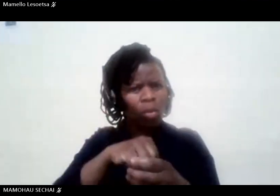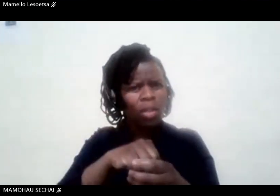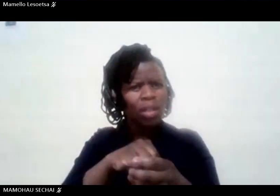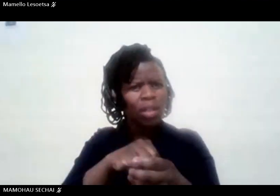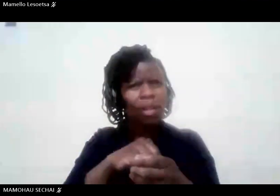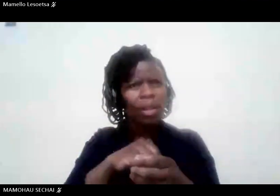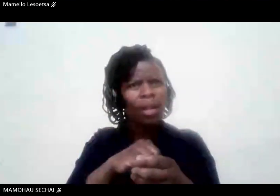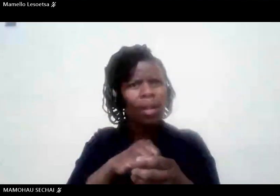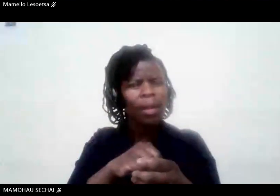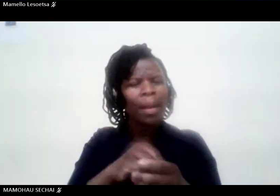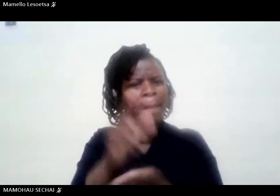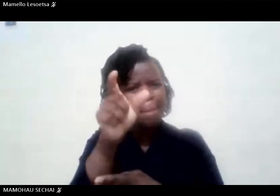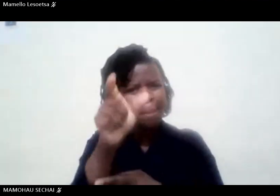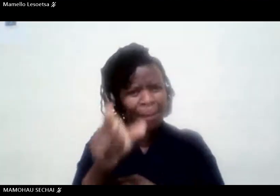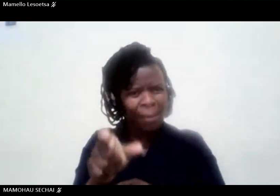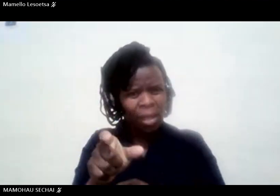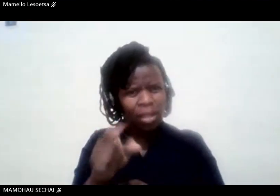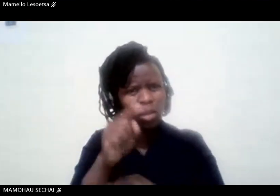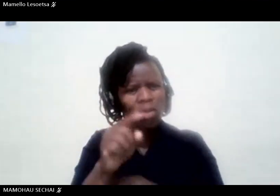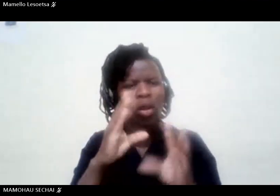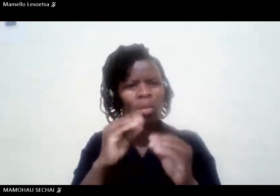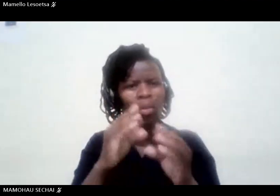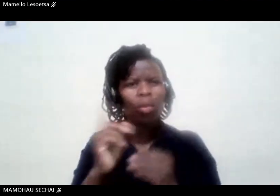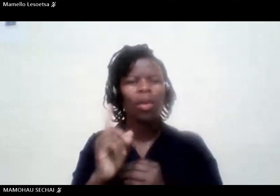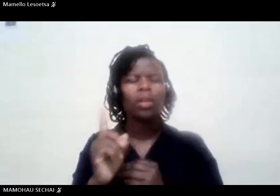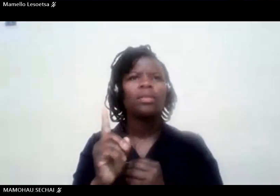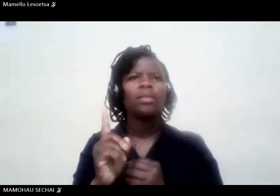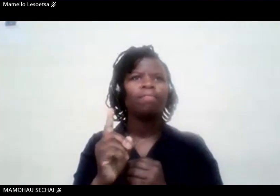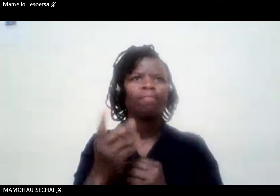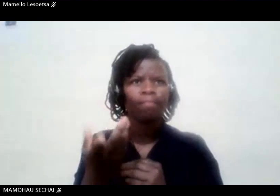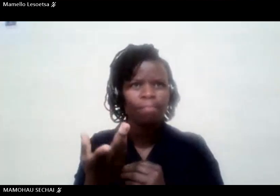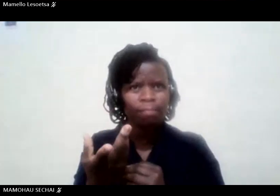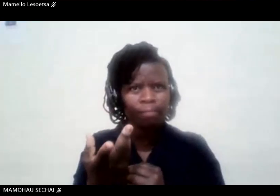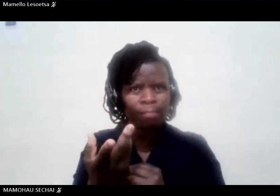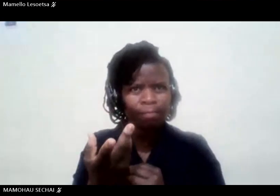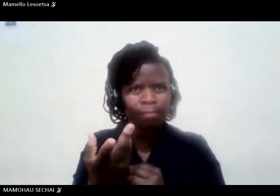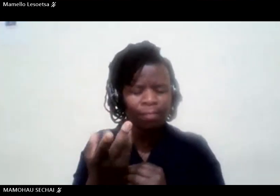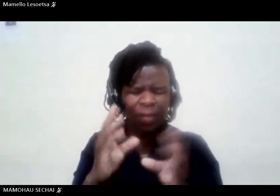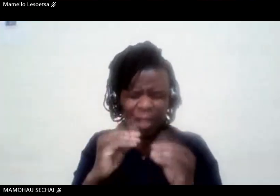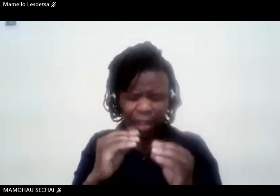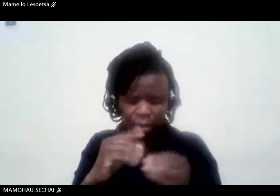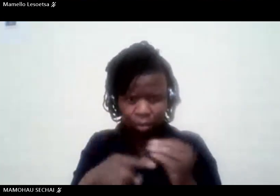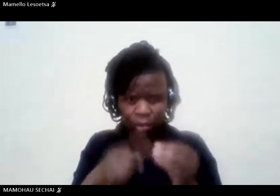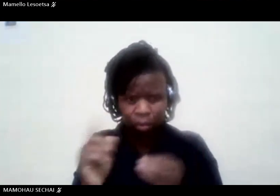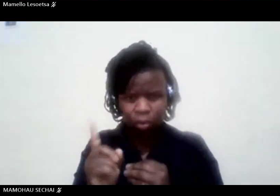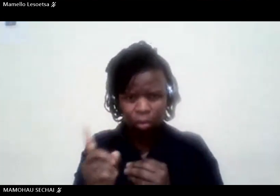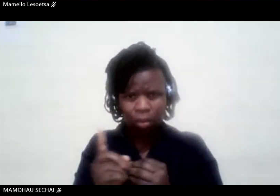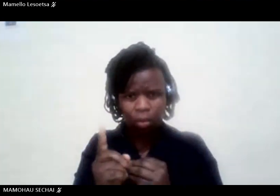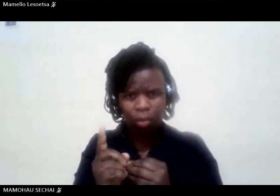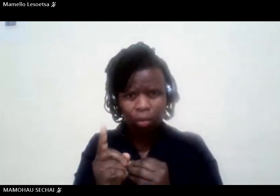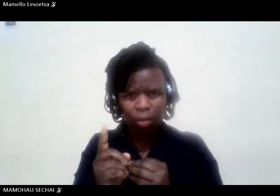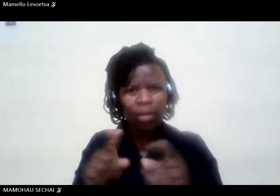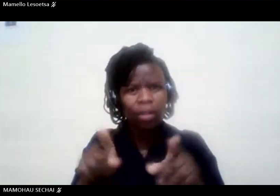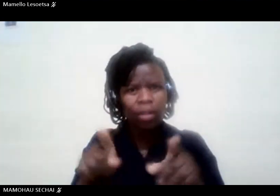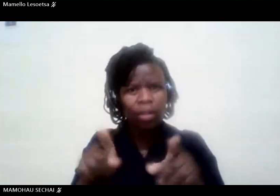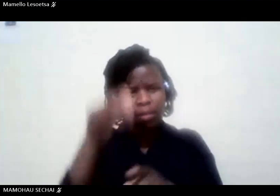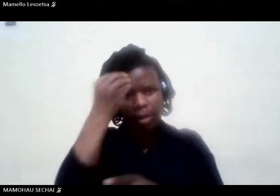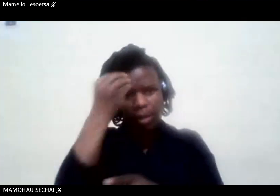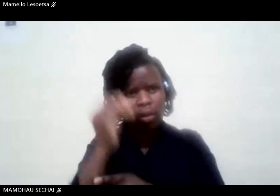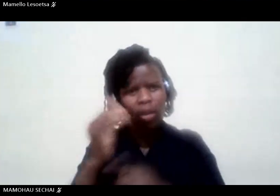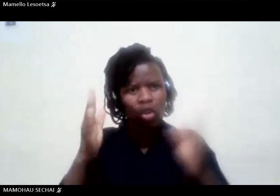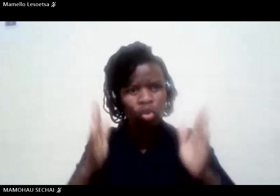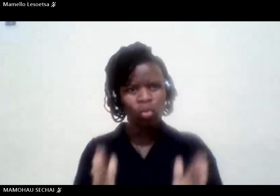subjects, talked about students' visual impairment only going into the humanities, social sciences, and the rest of it. So that was the medical student